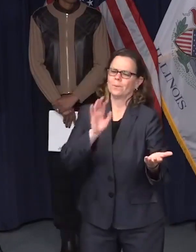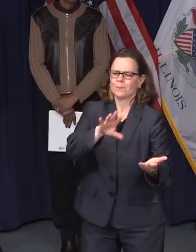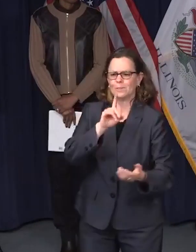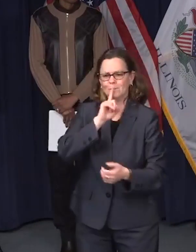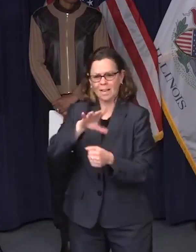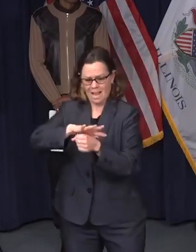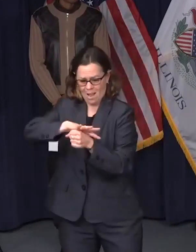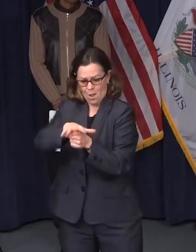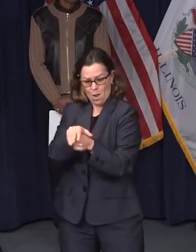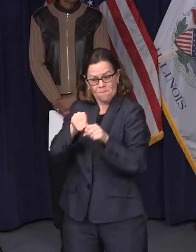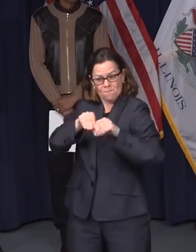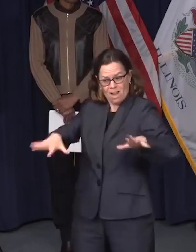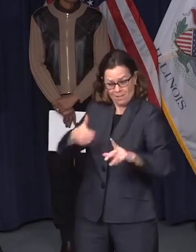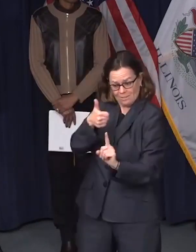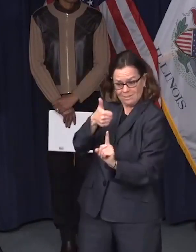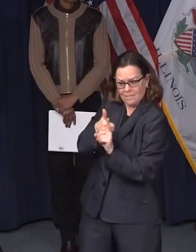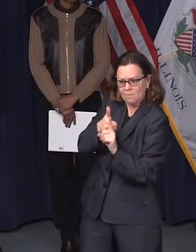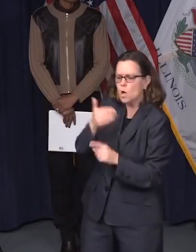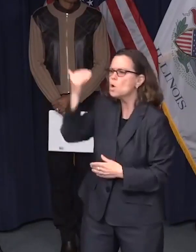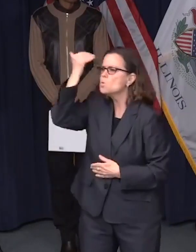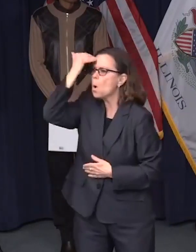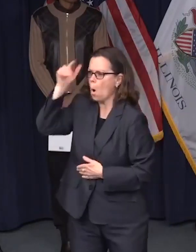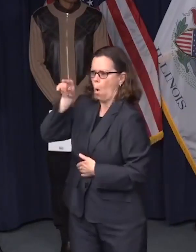idea of saying county by county